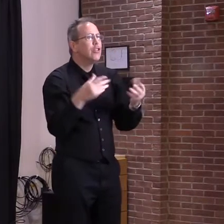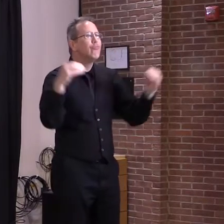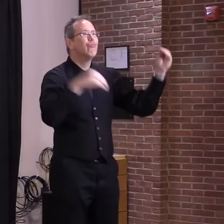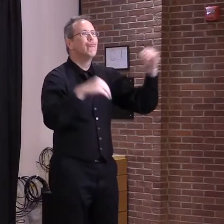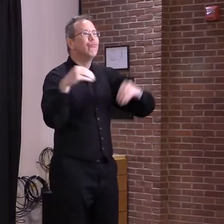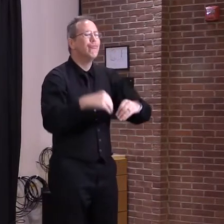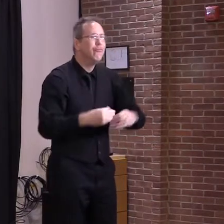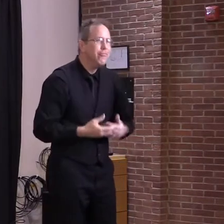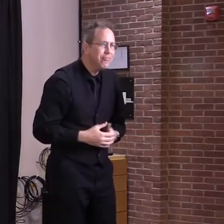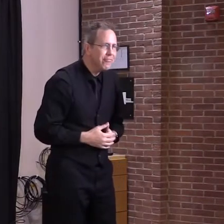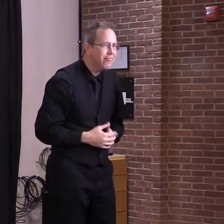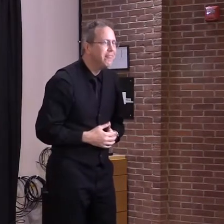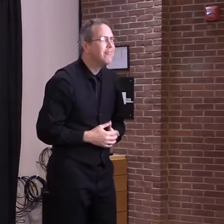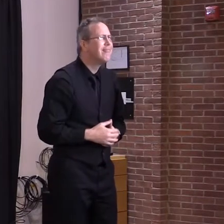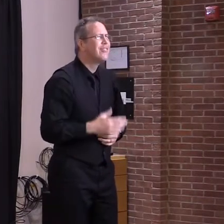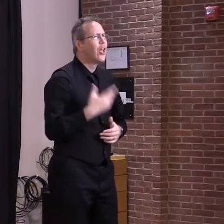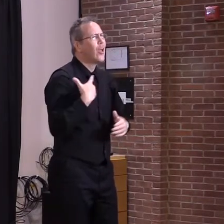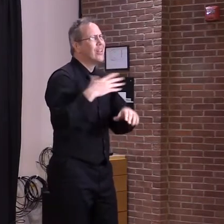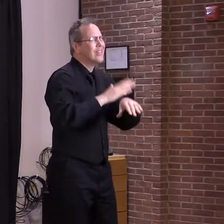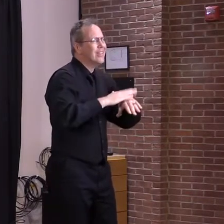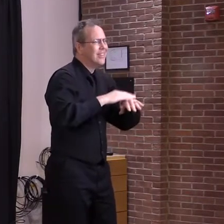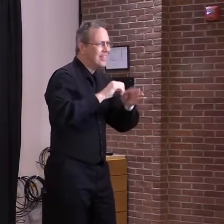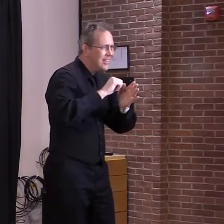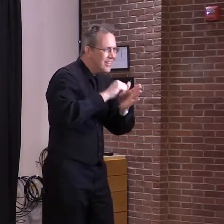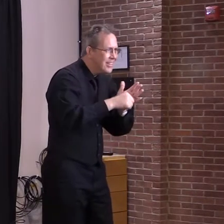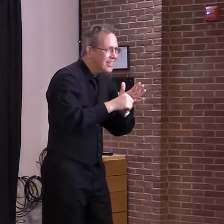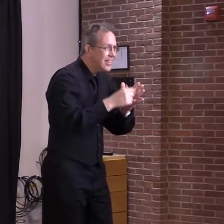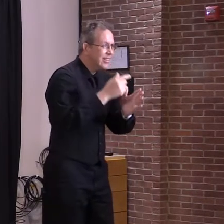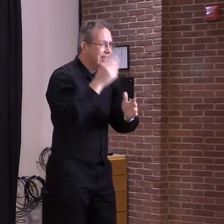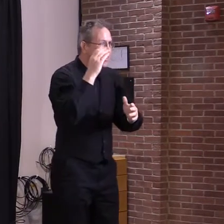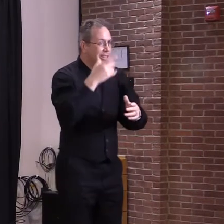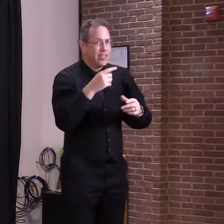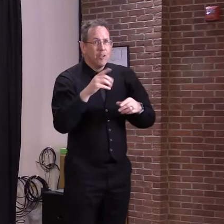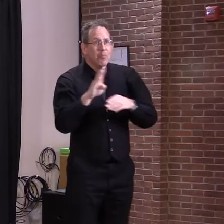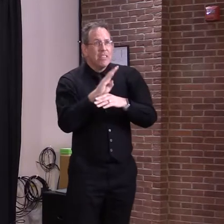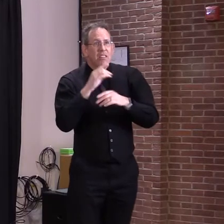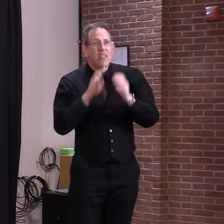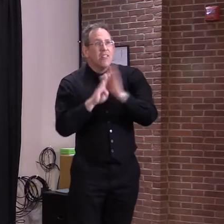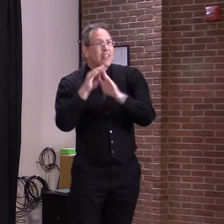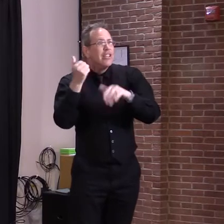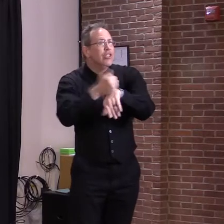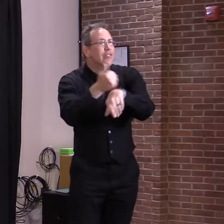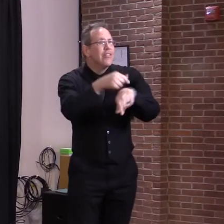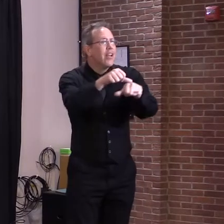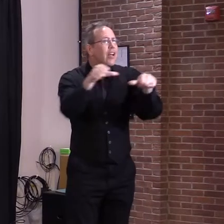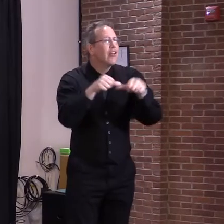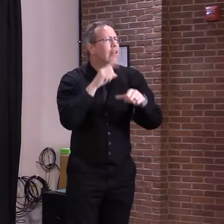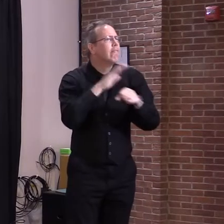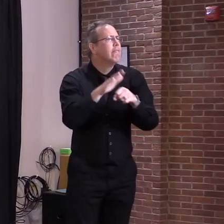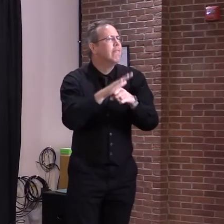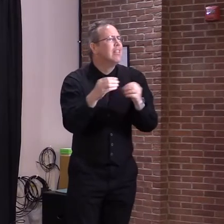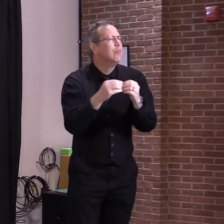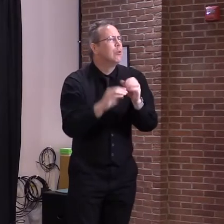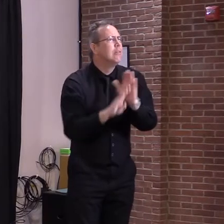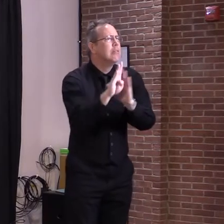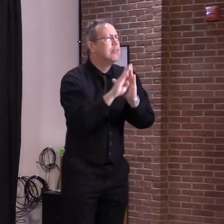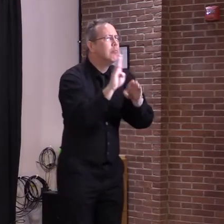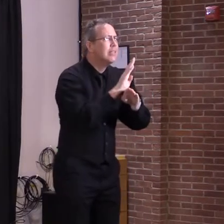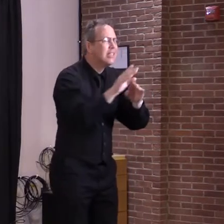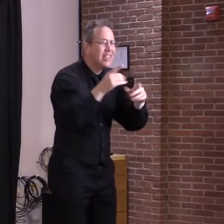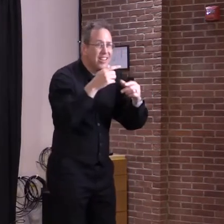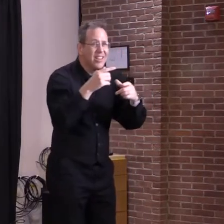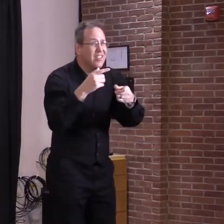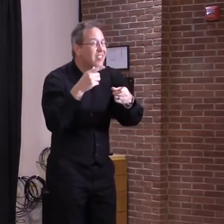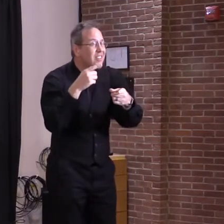more time, the general lack of development in Vermont over the years has led to our housing supply shortage and the inability